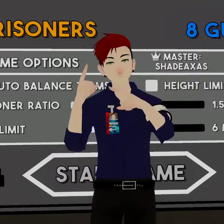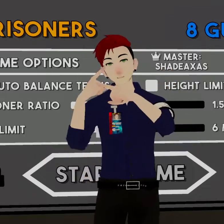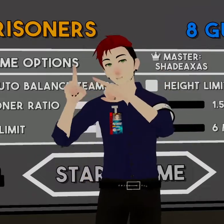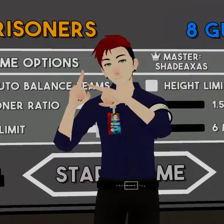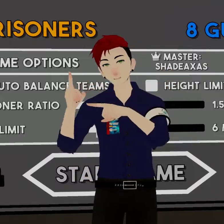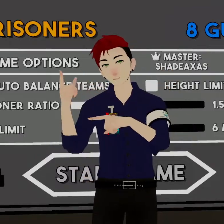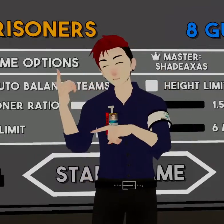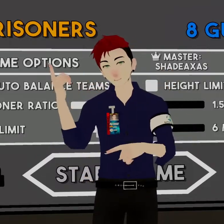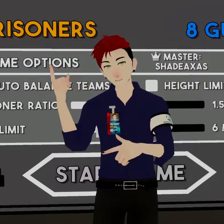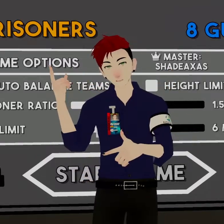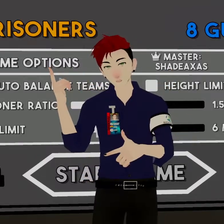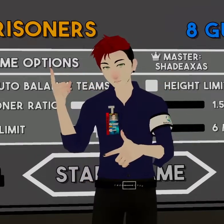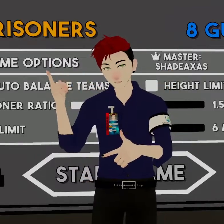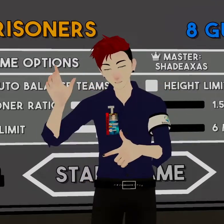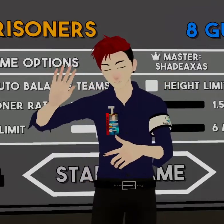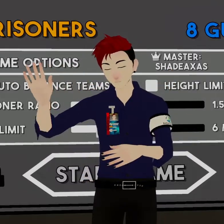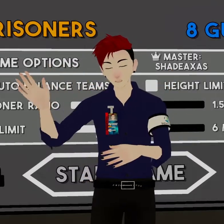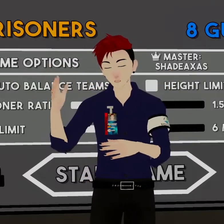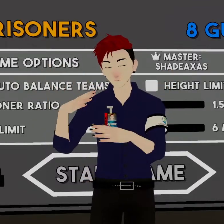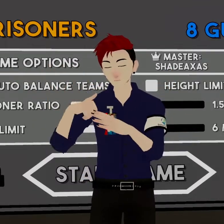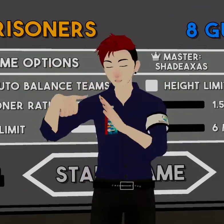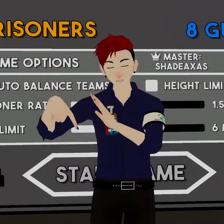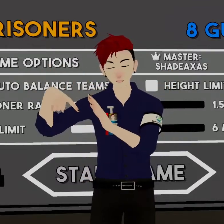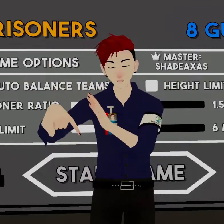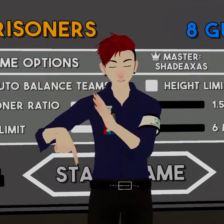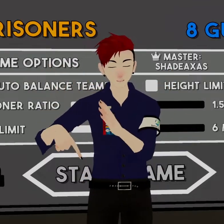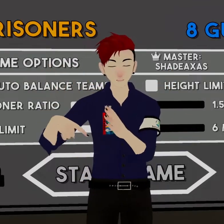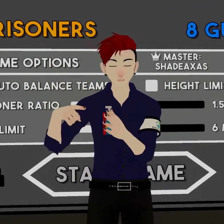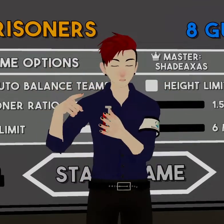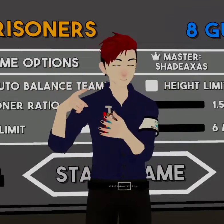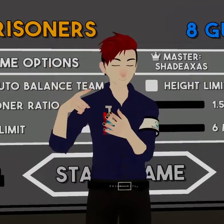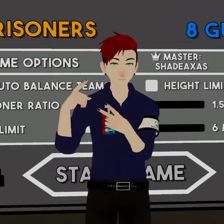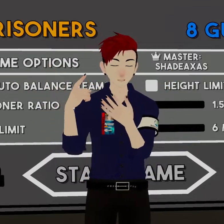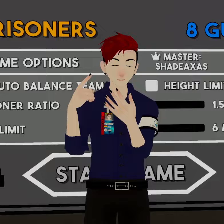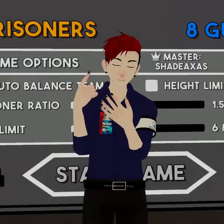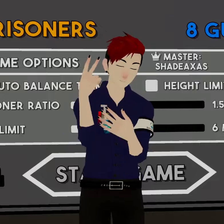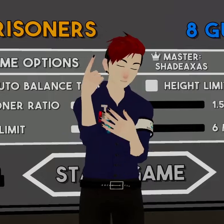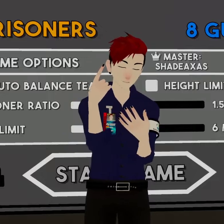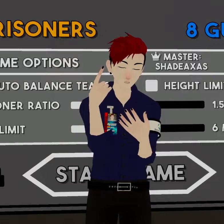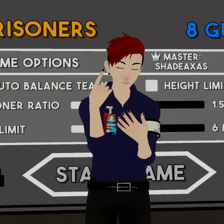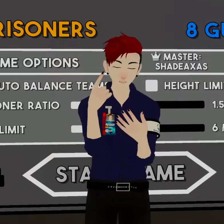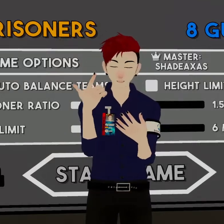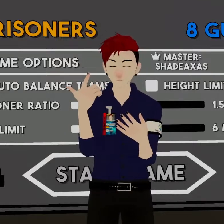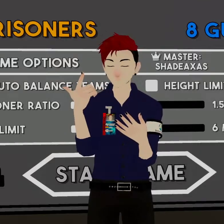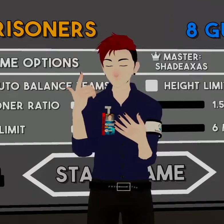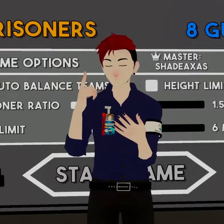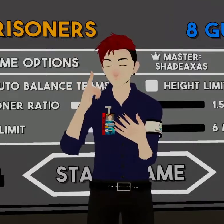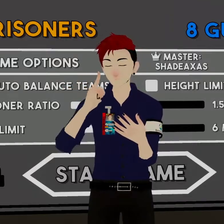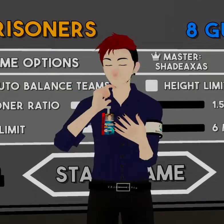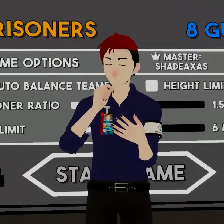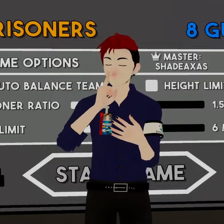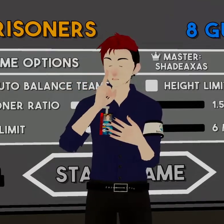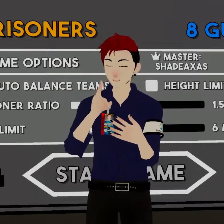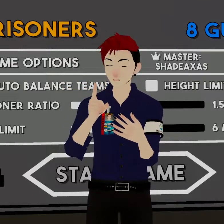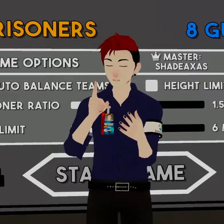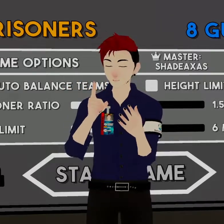There's also various different weapons, but I'm not going to get into those because one, I'm not